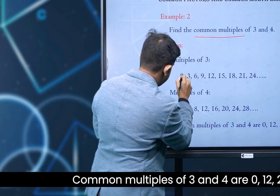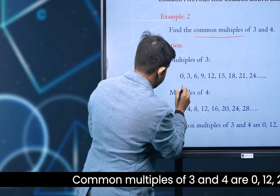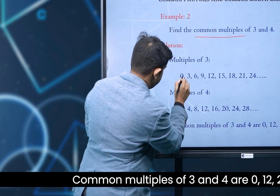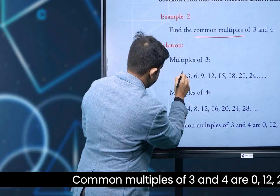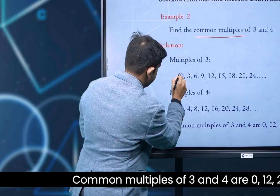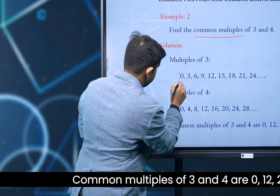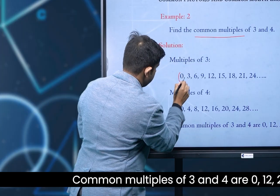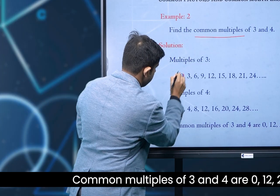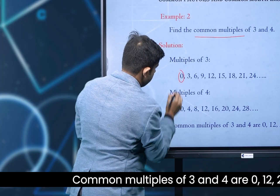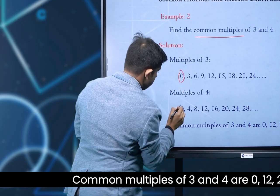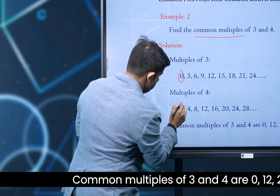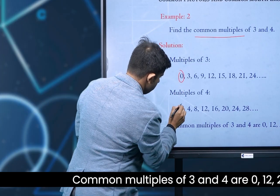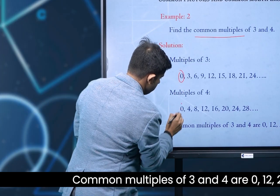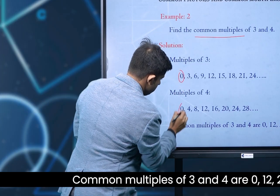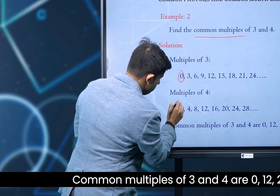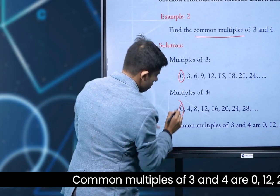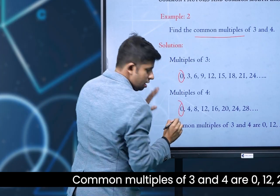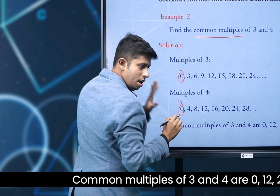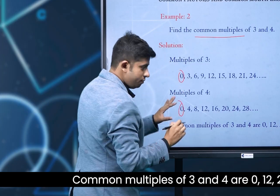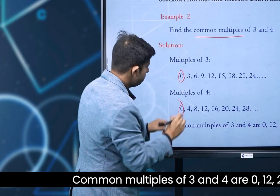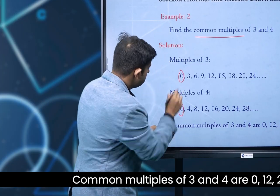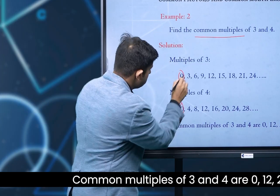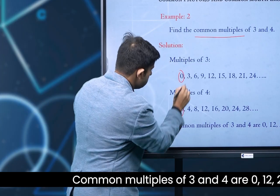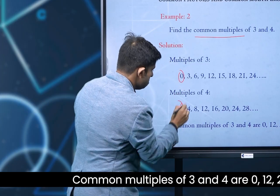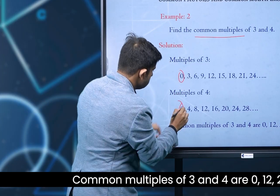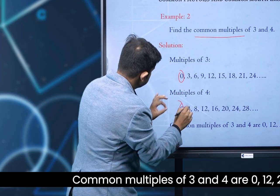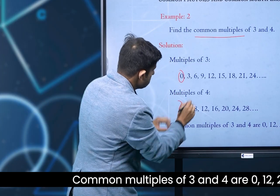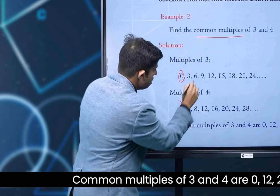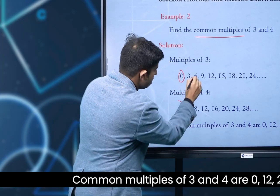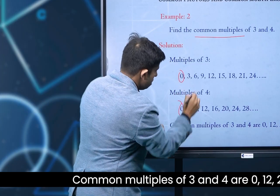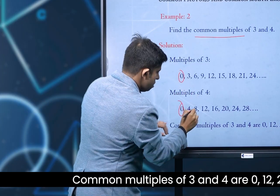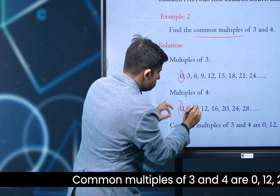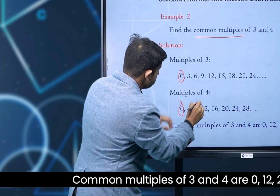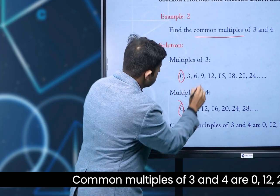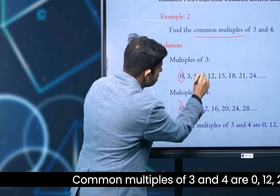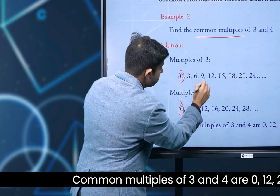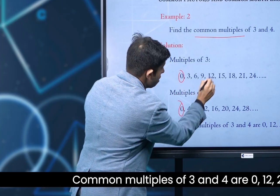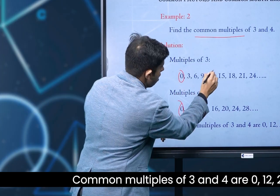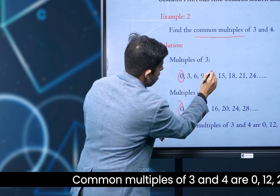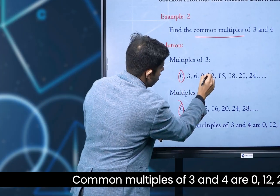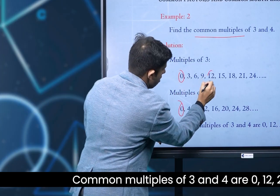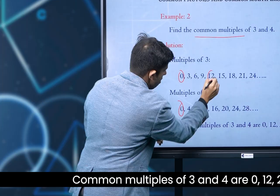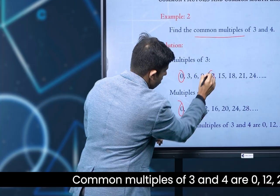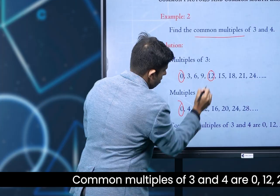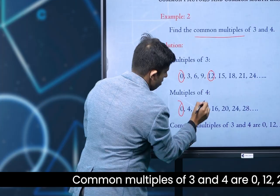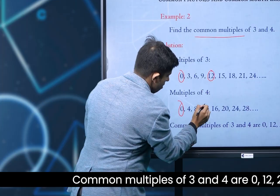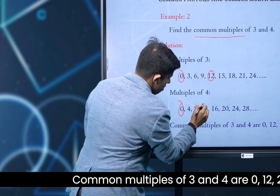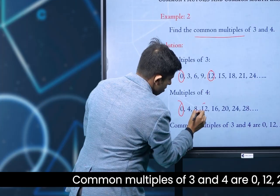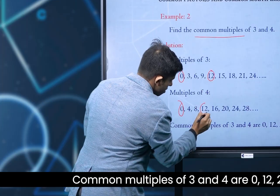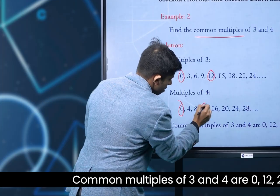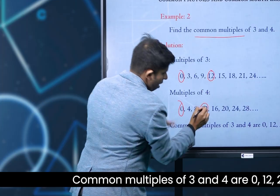0, 12